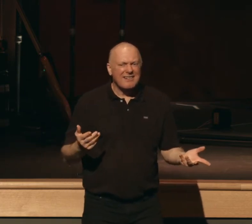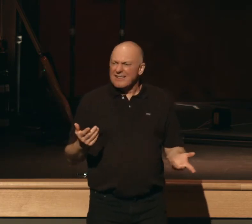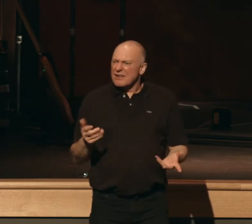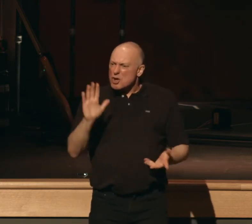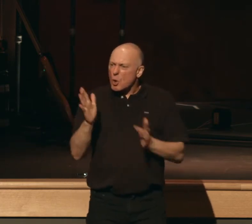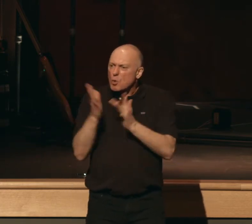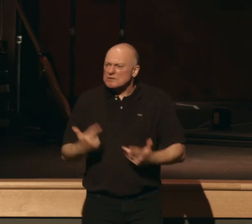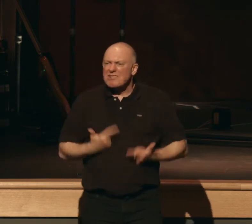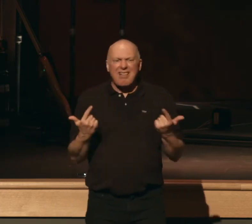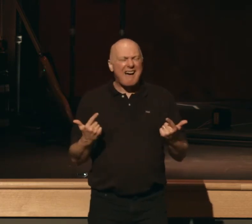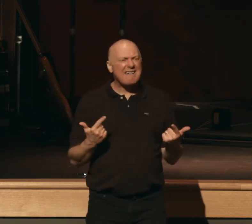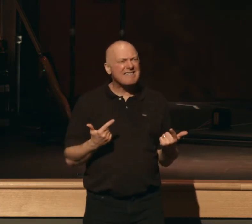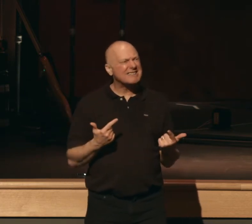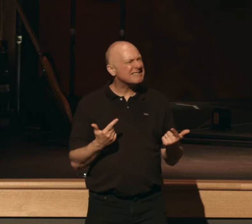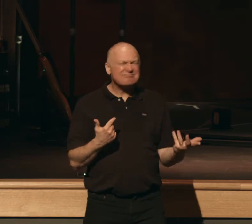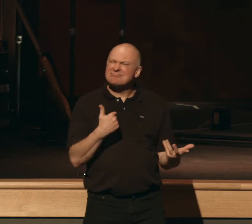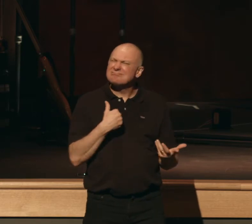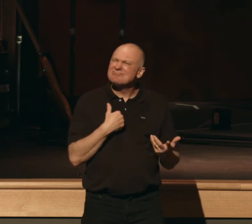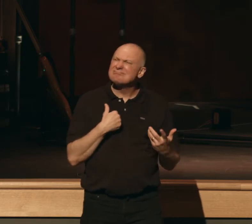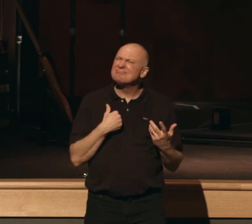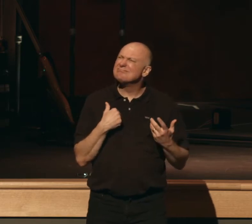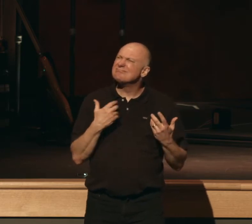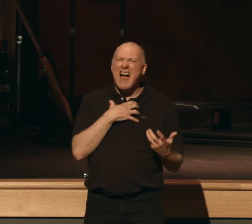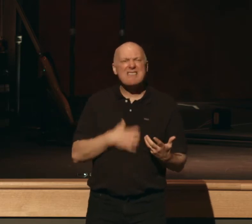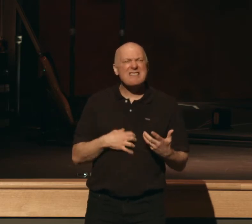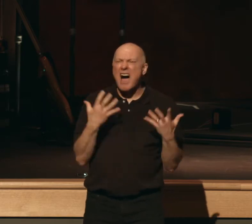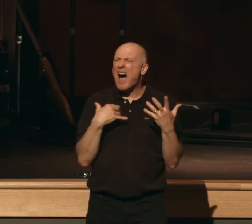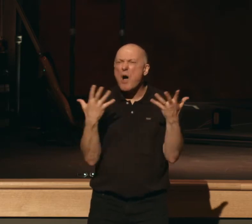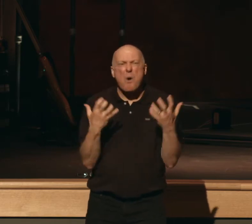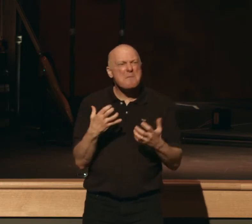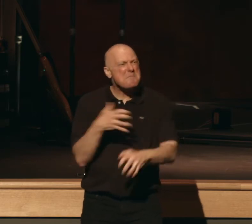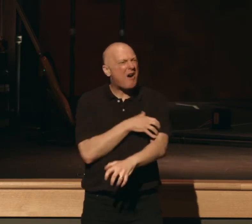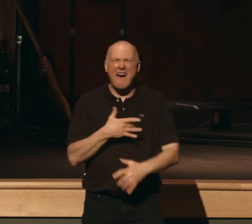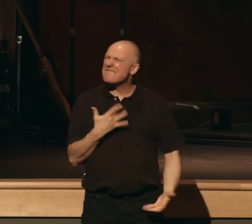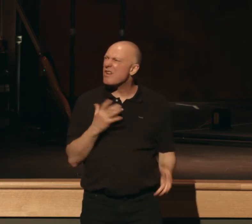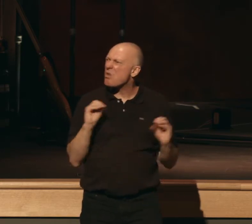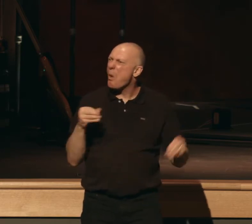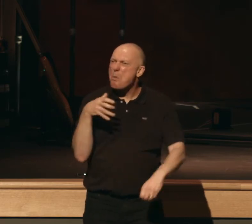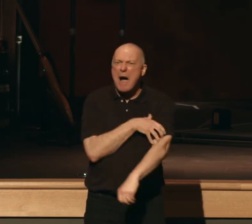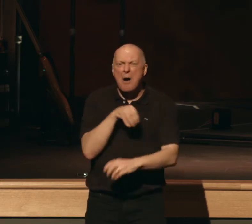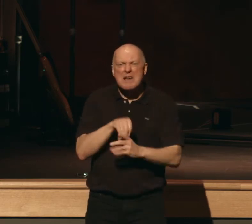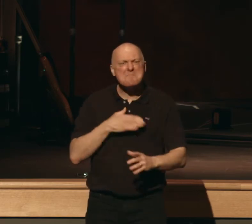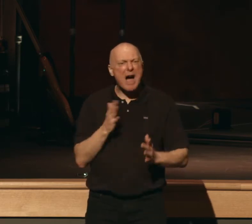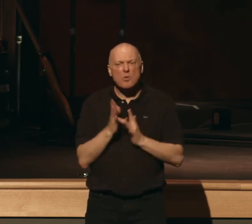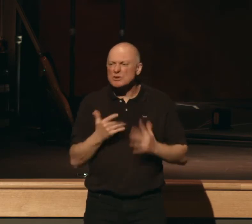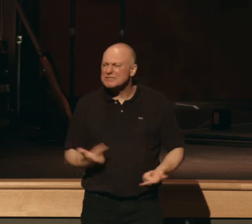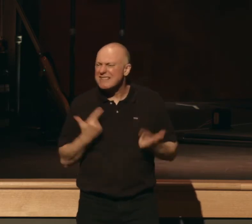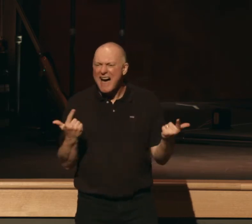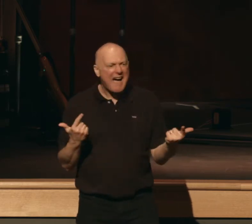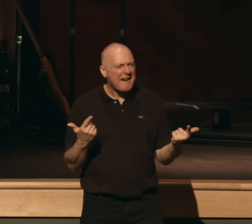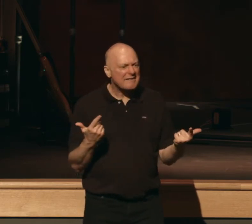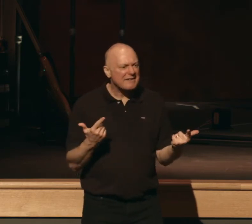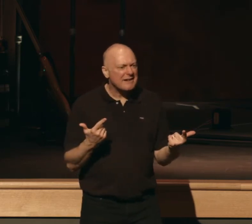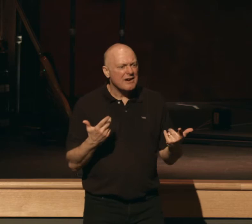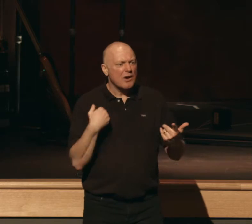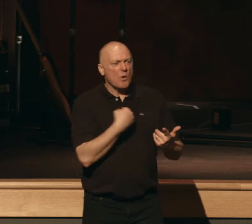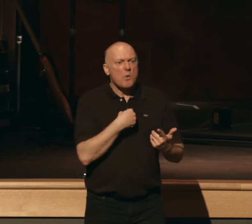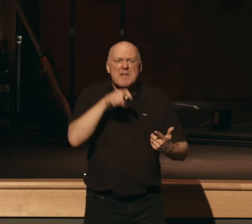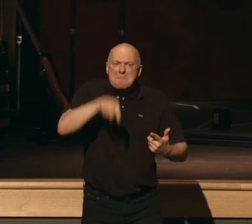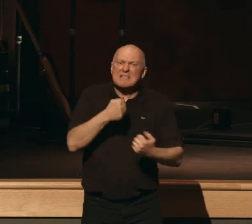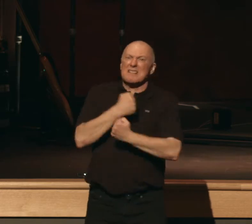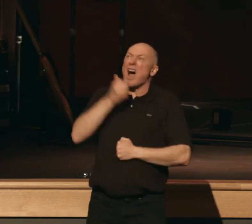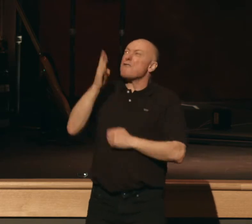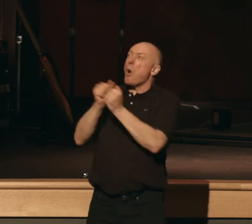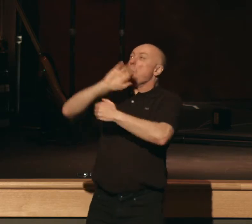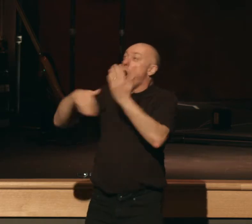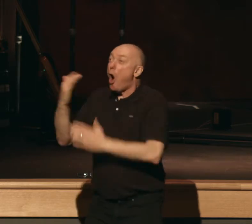We're just longing for power. We just feel like we're lacking power, and we hear the great commandment to love God